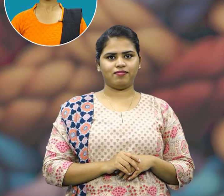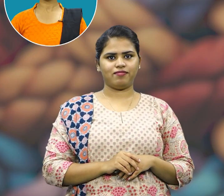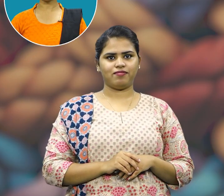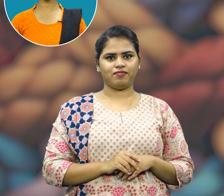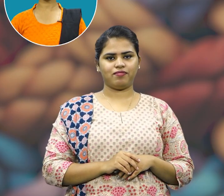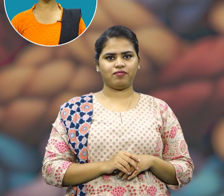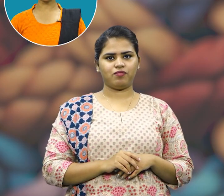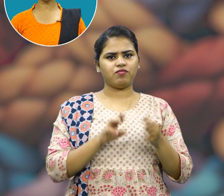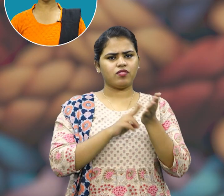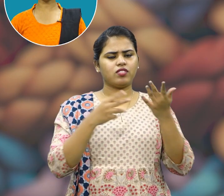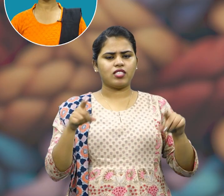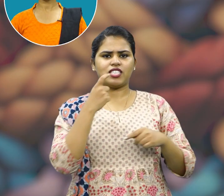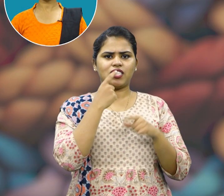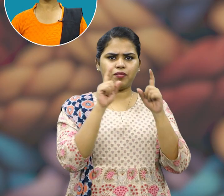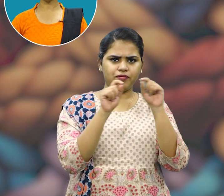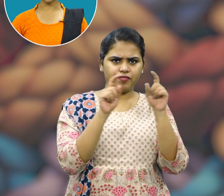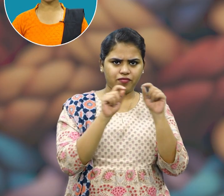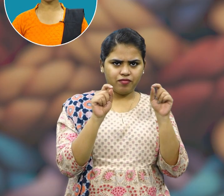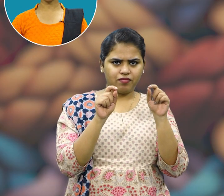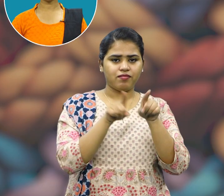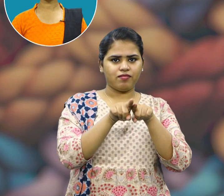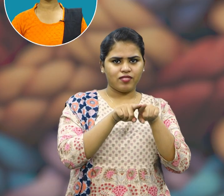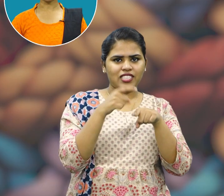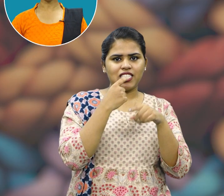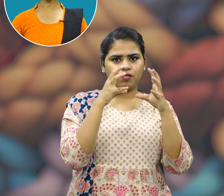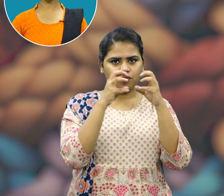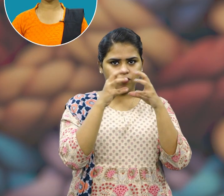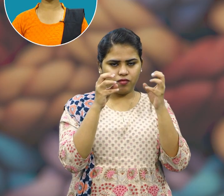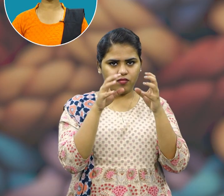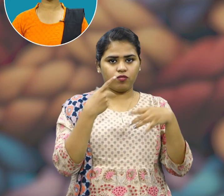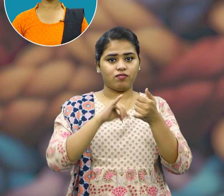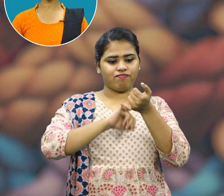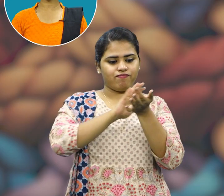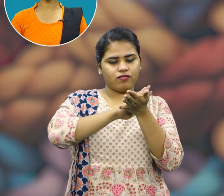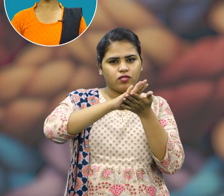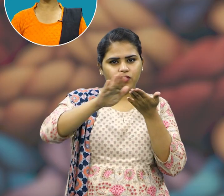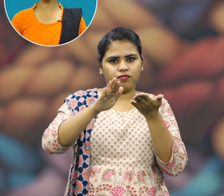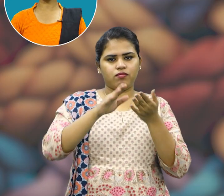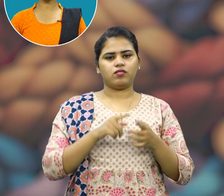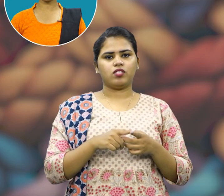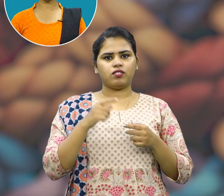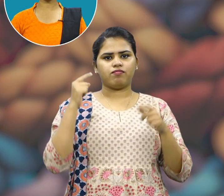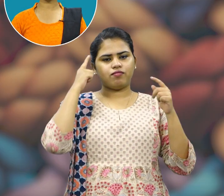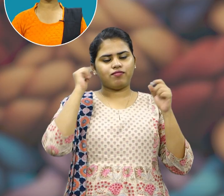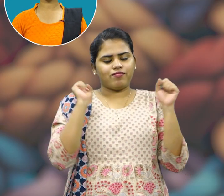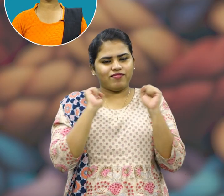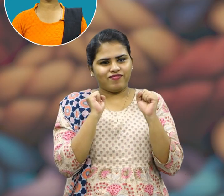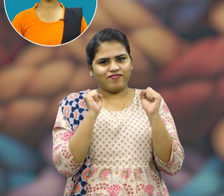Although natural fibers like cotton and silk are comfortable to